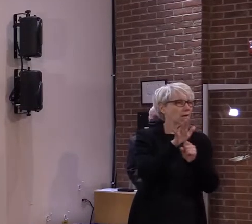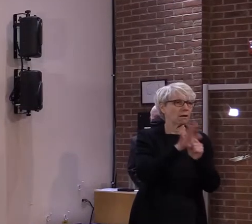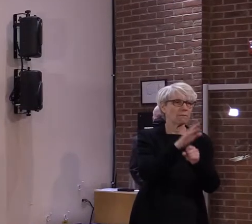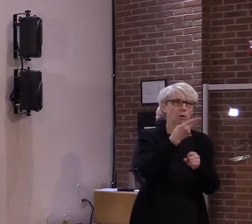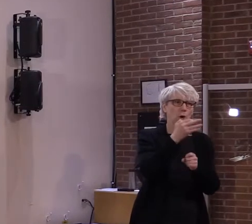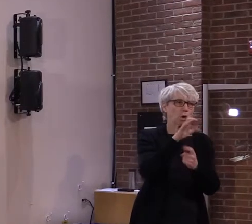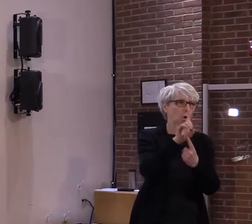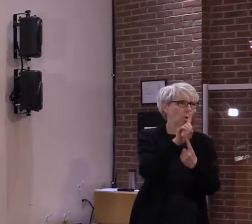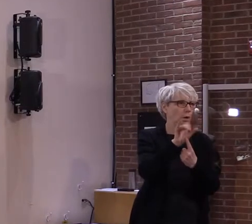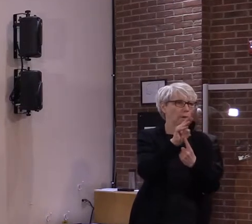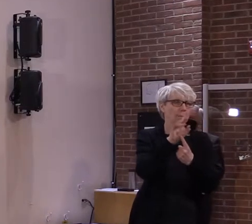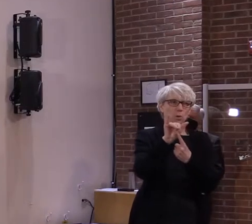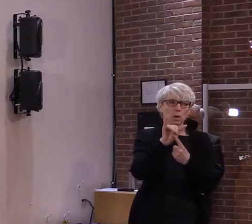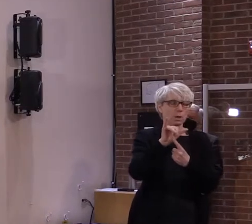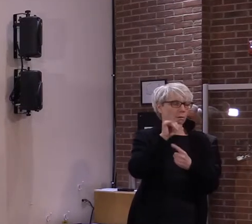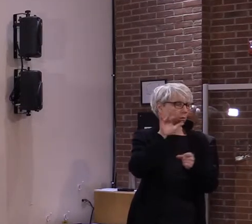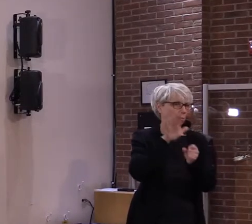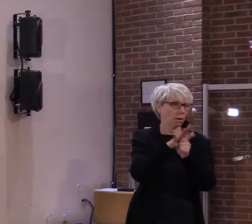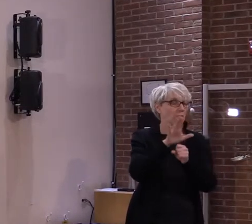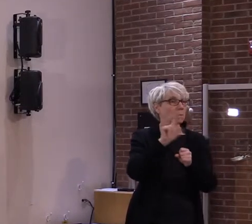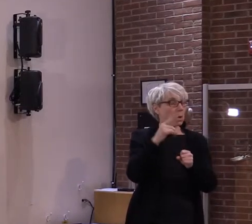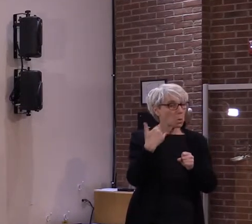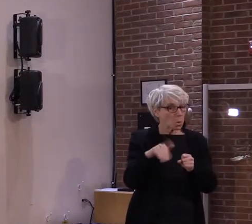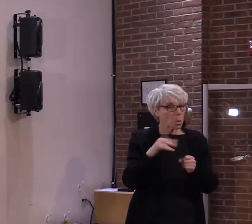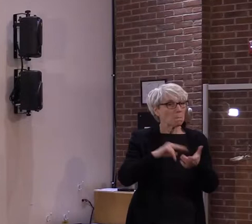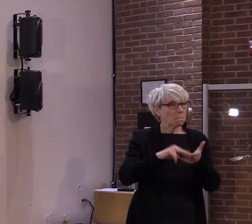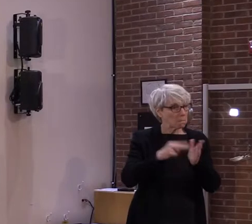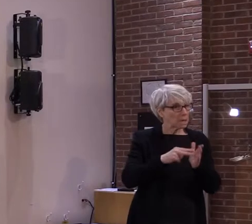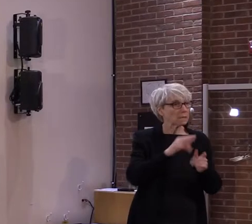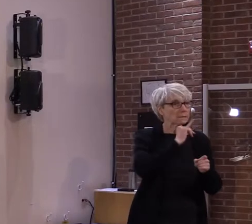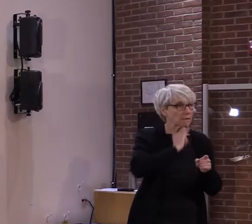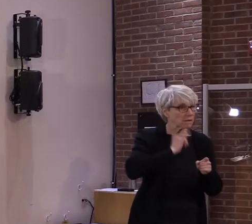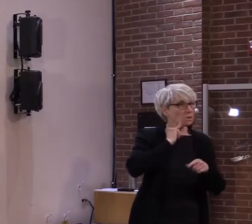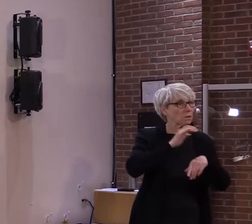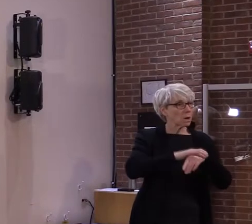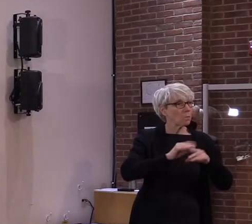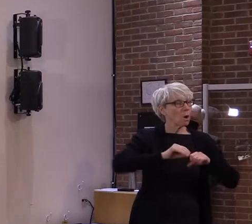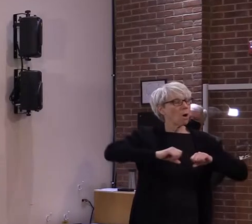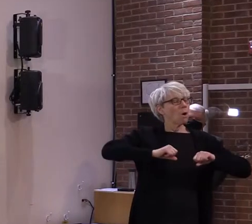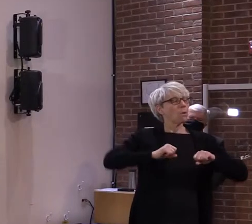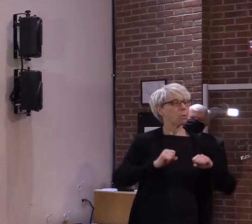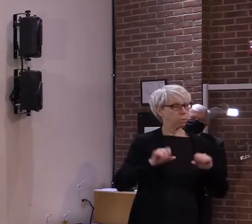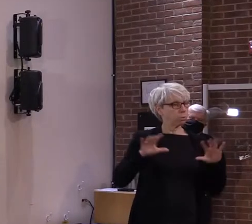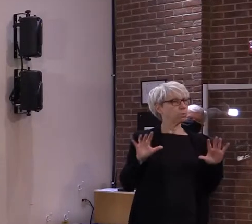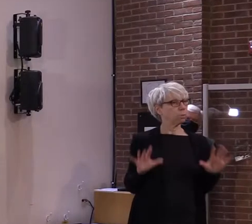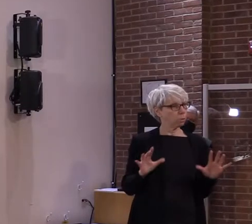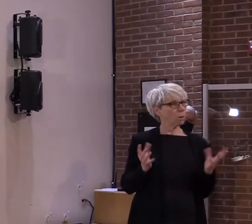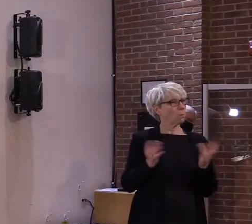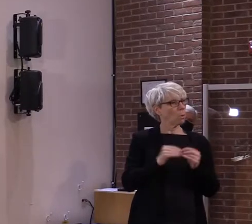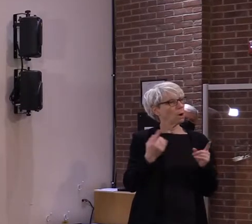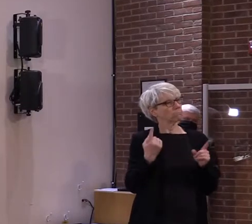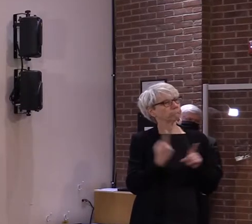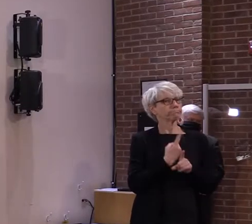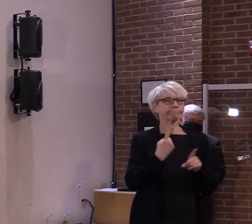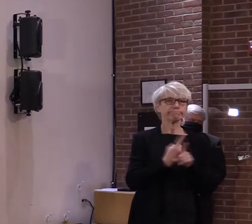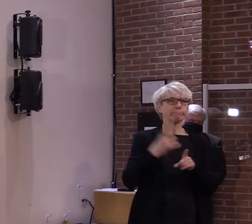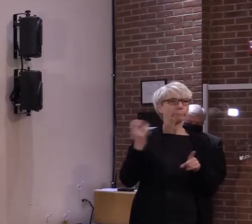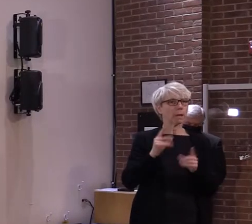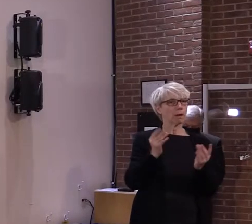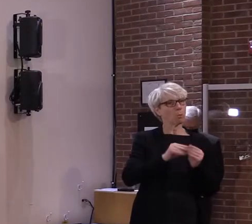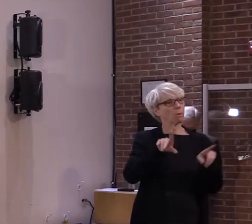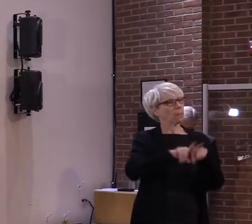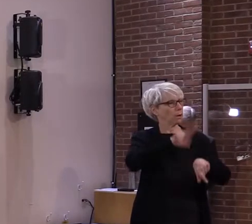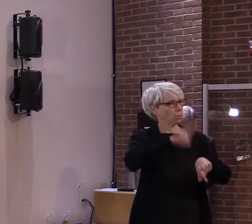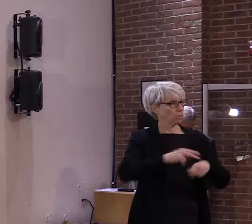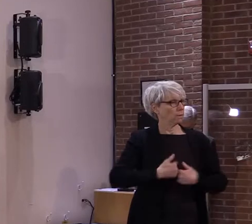marked improvements in life occurred for those societies at that time. And lastly, in